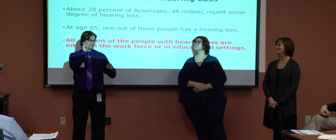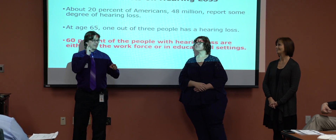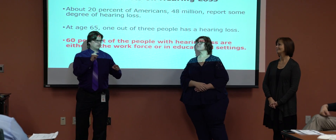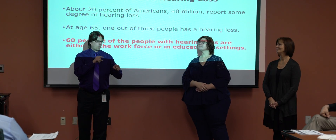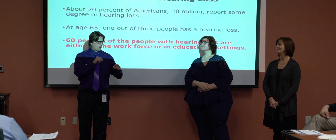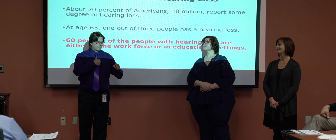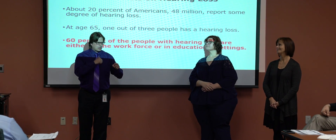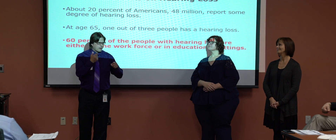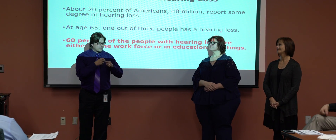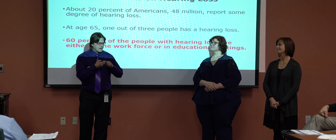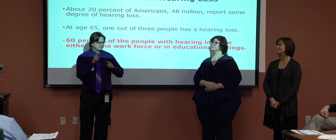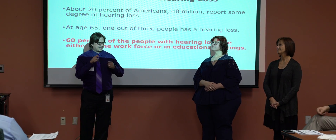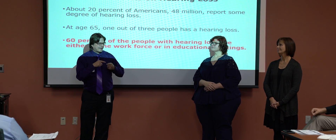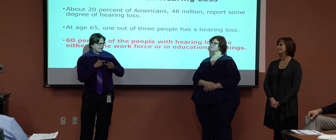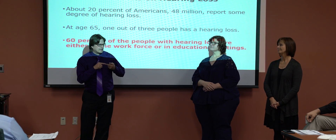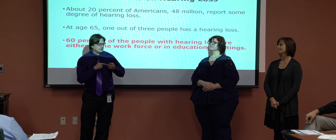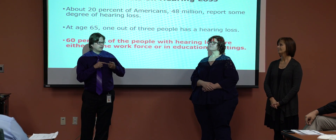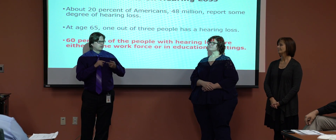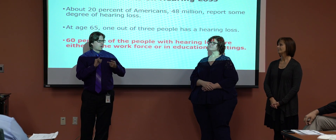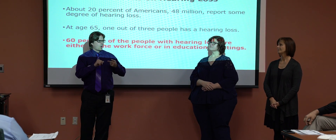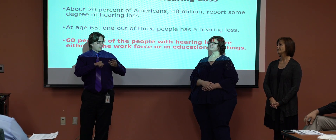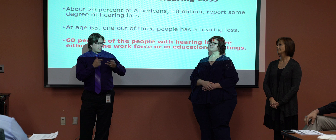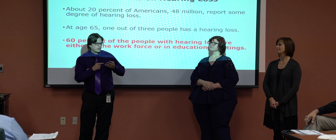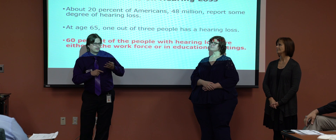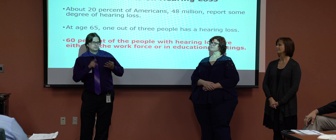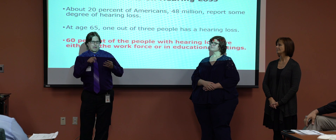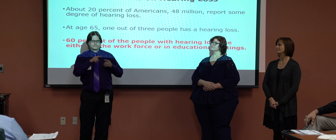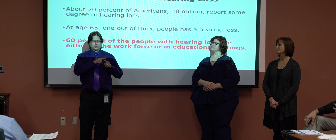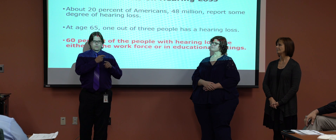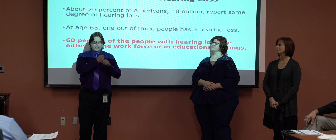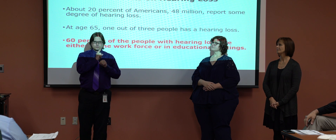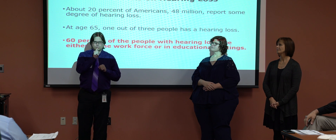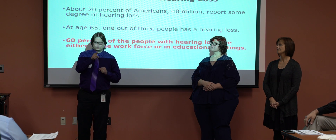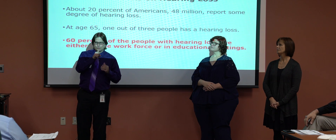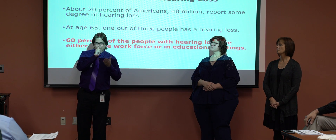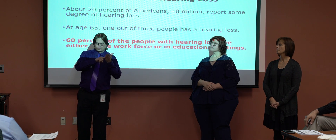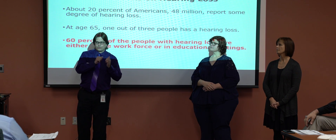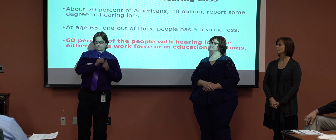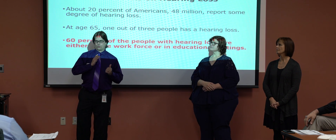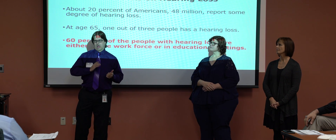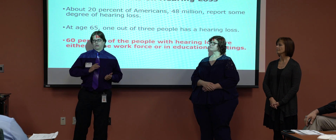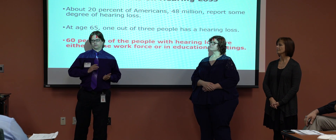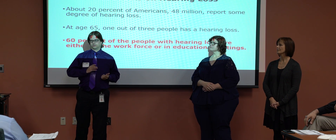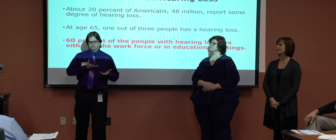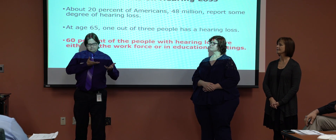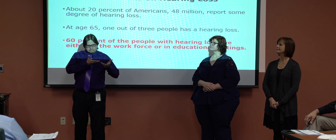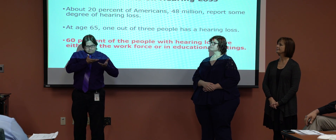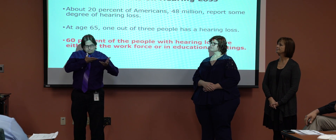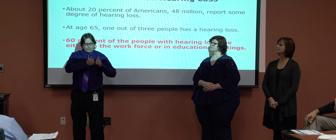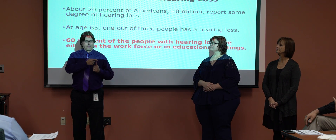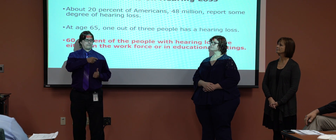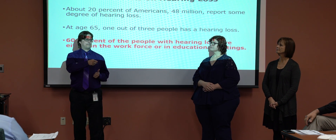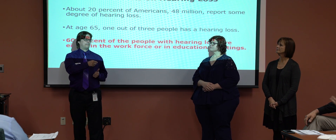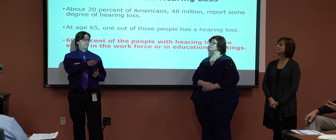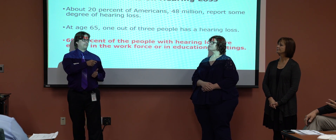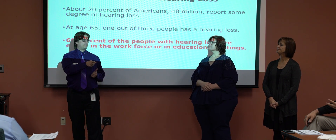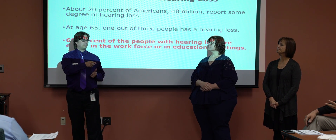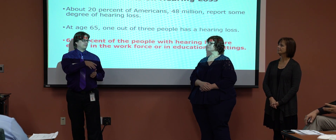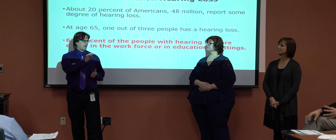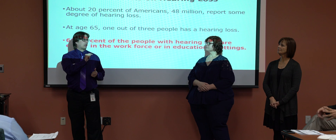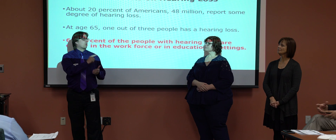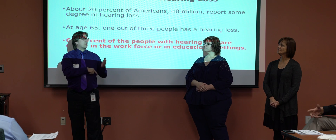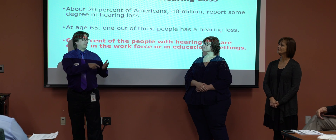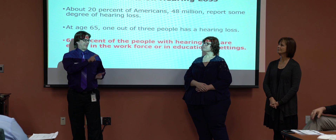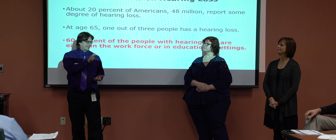be a case-by-case, individual-by-individual basis. What is needed? It may just be the hearing aid, it may be a number of other